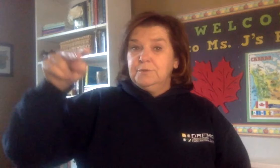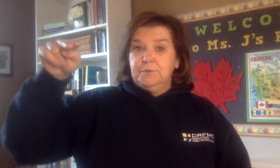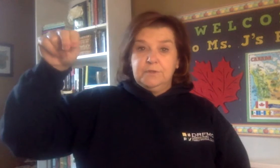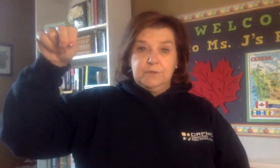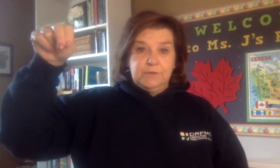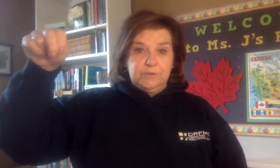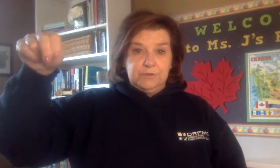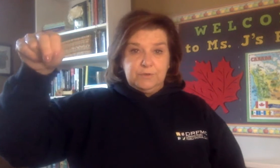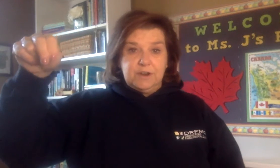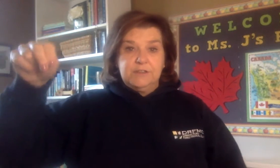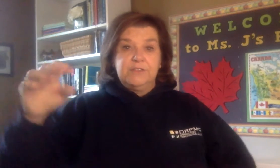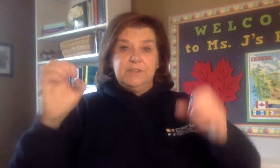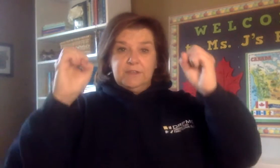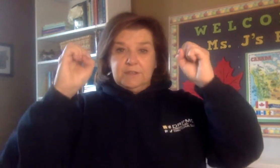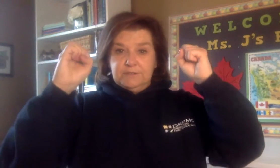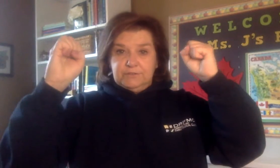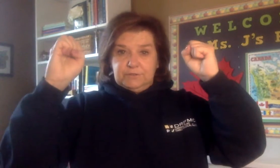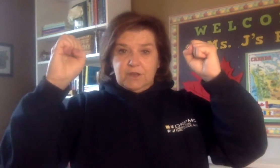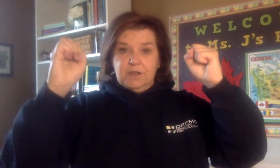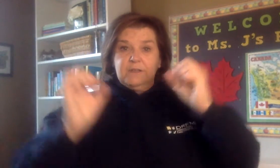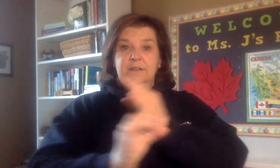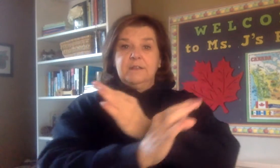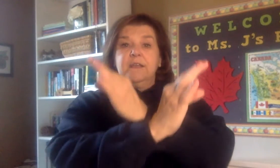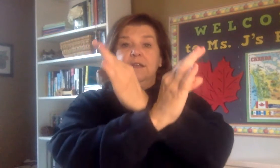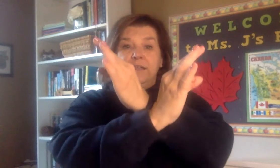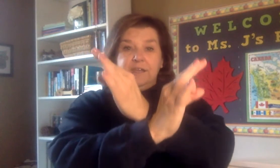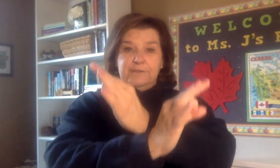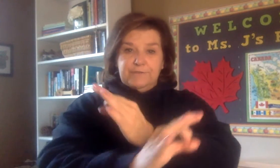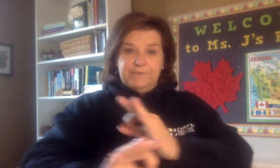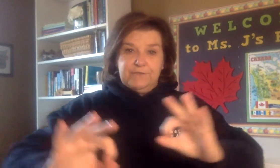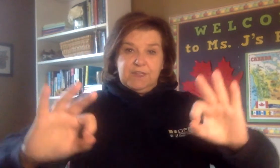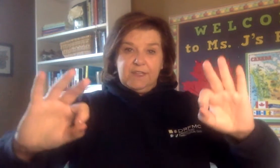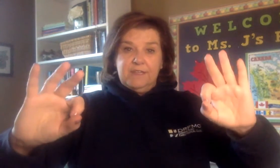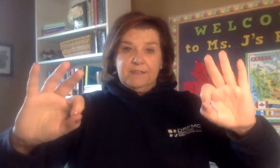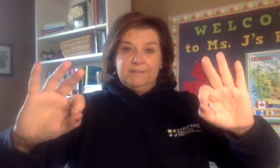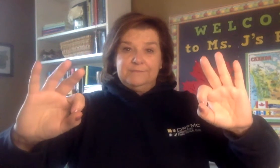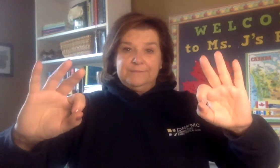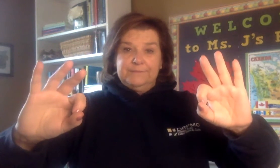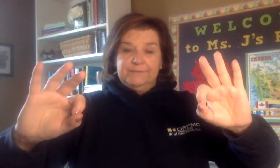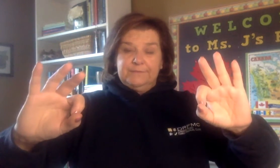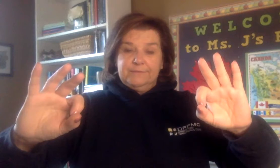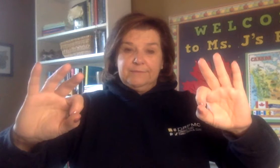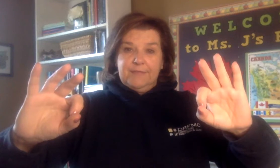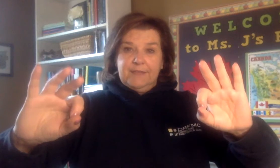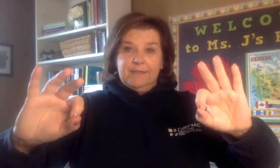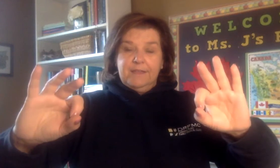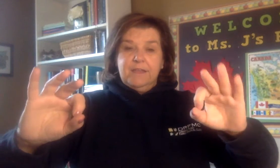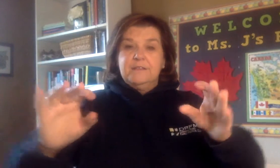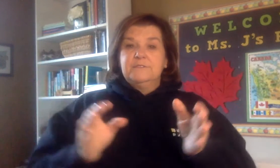true north, strong and free. Okay,